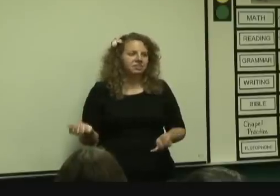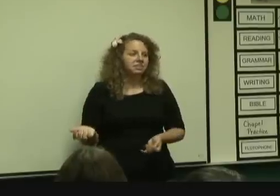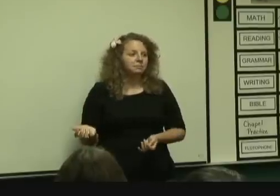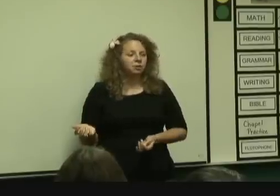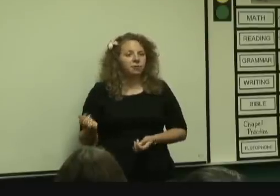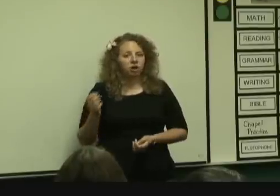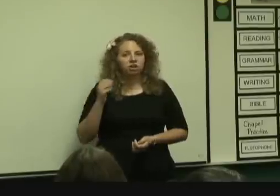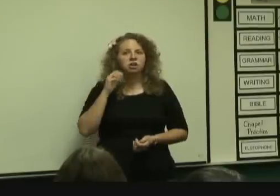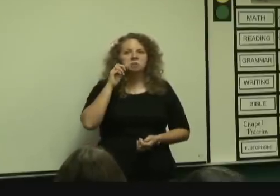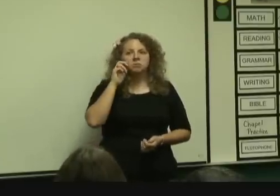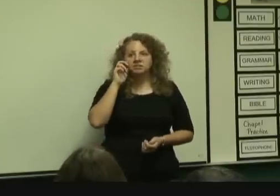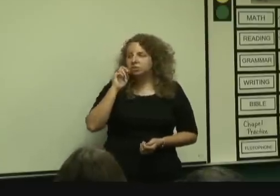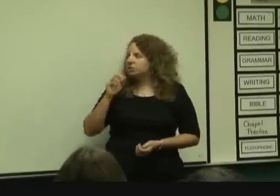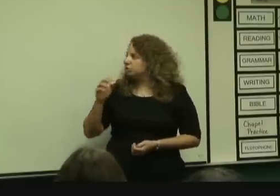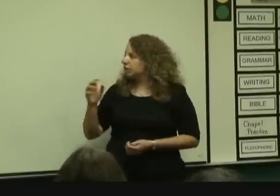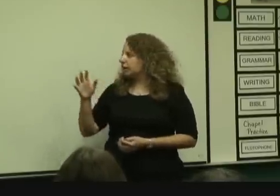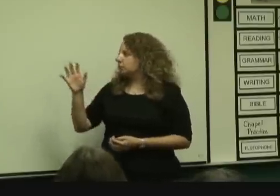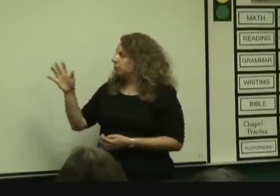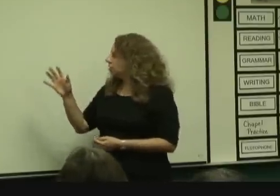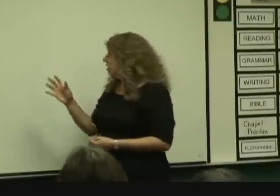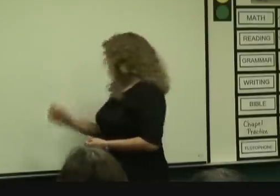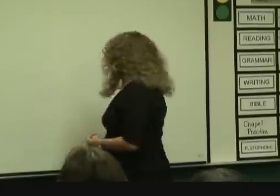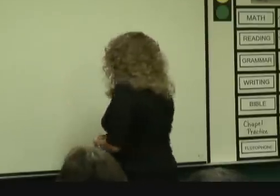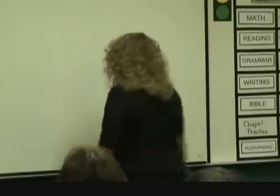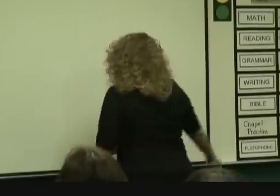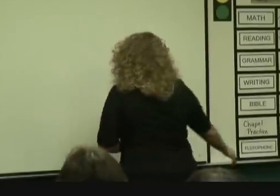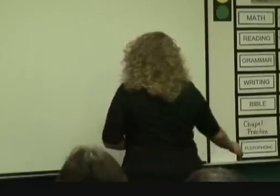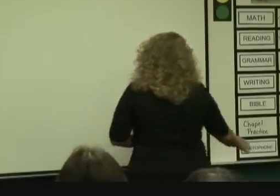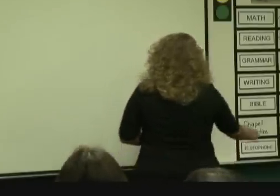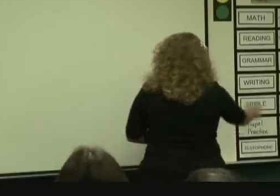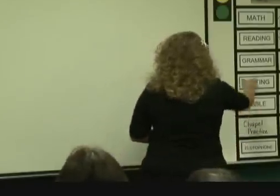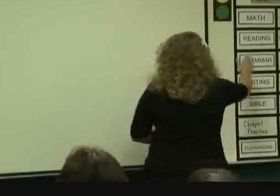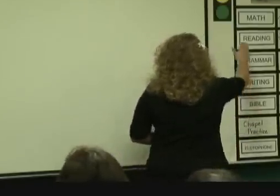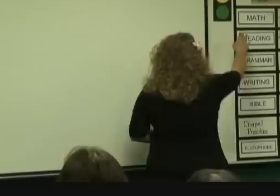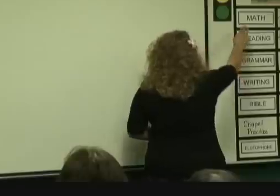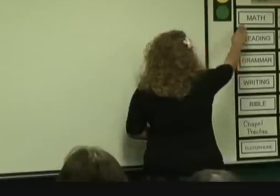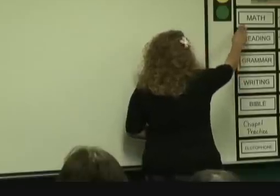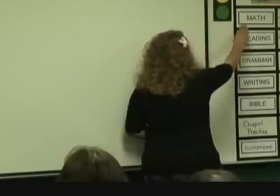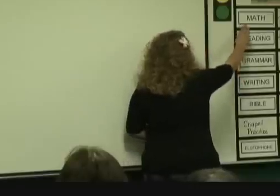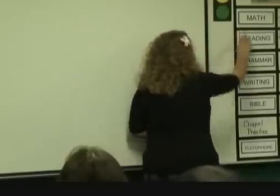then it's going to be a little bit harder. But if you can look at a word and you can say, okay, math. So math.